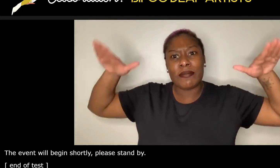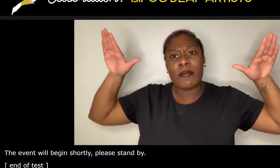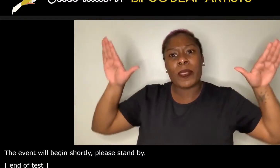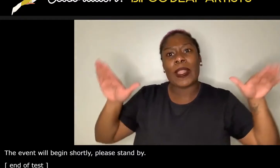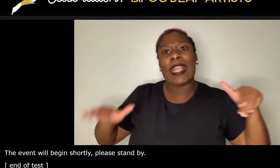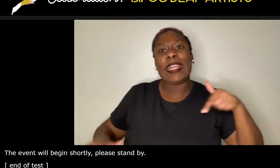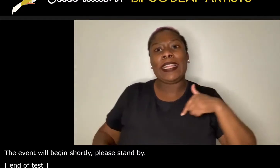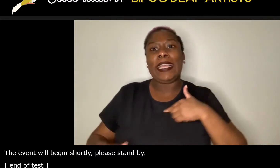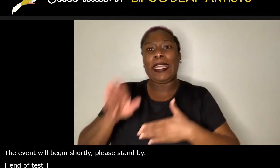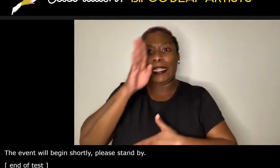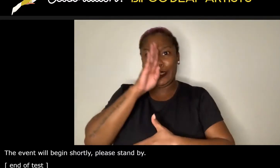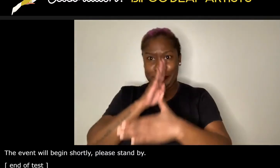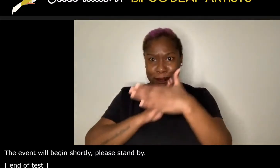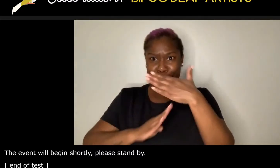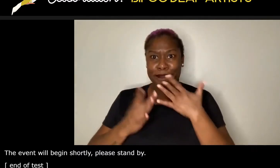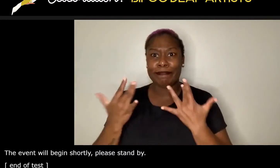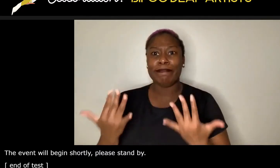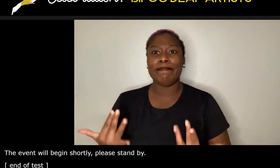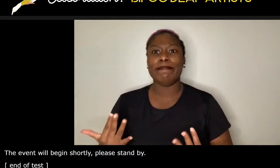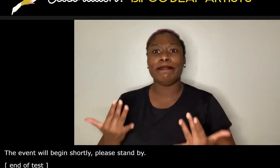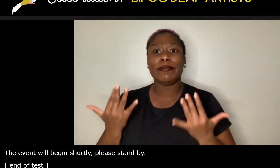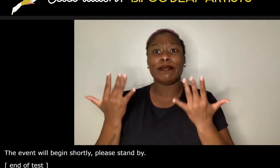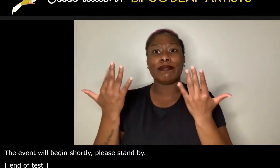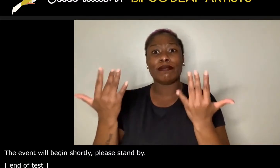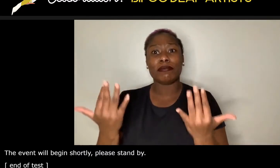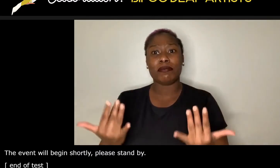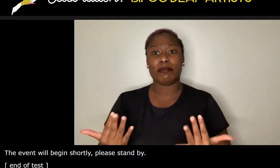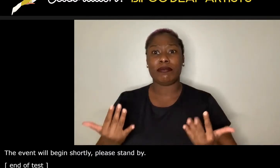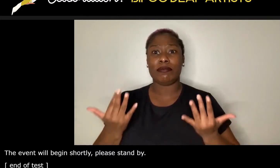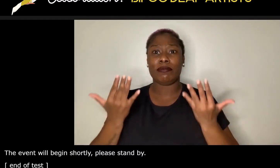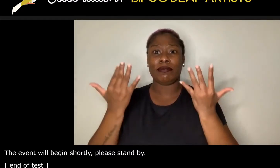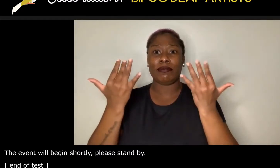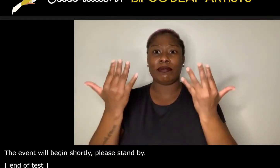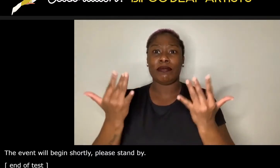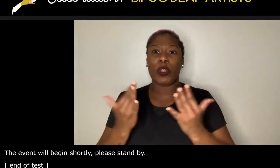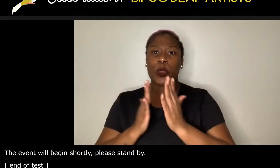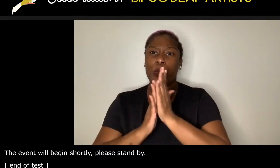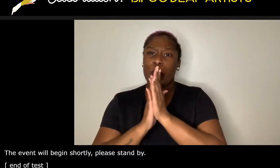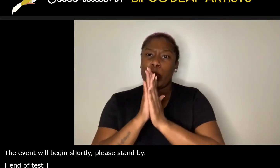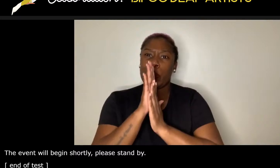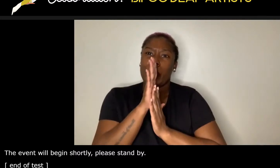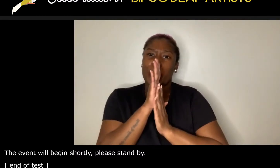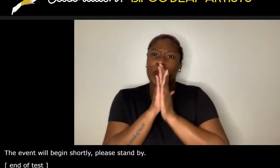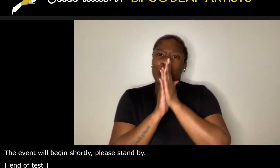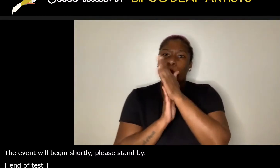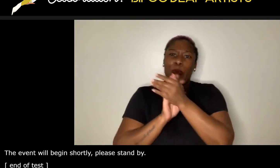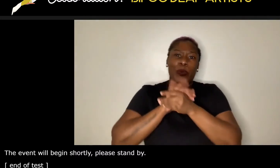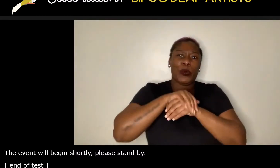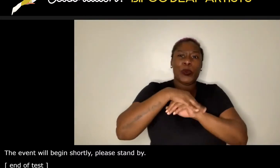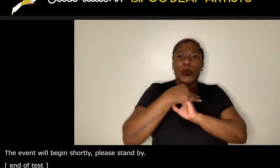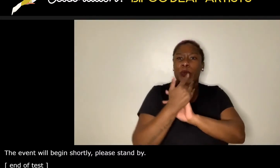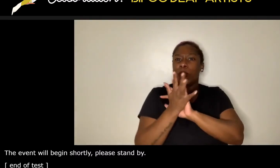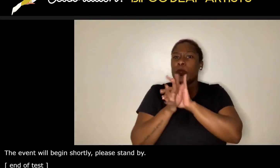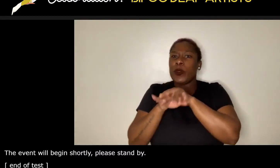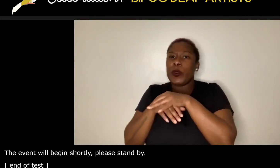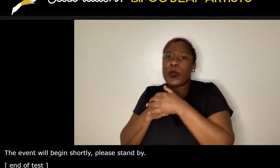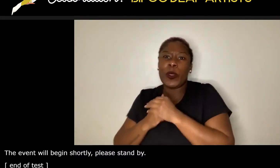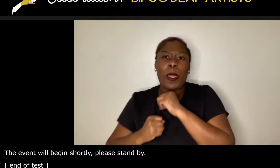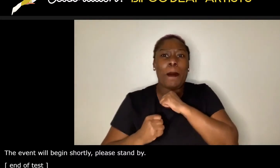patient. And I soar humbly, and I wait and